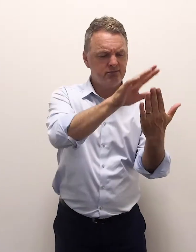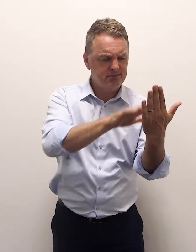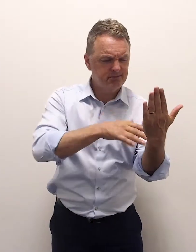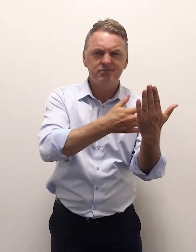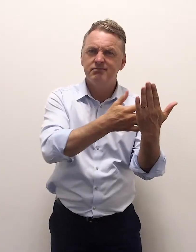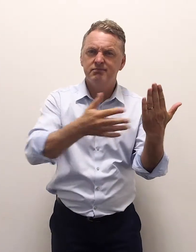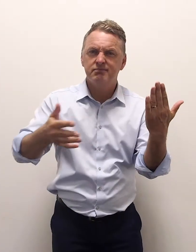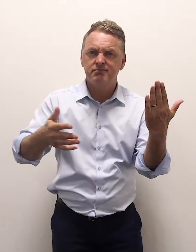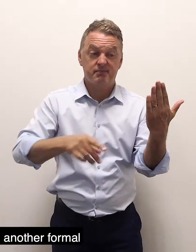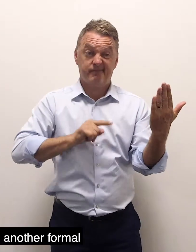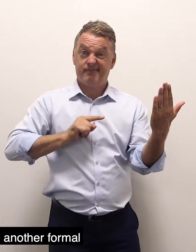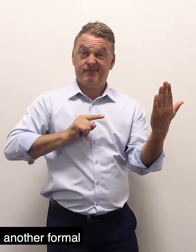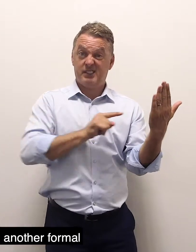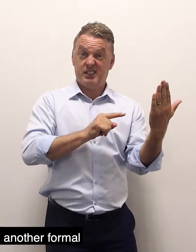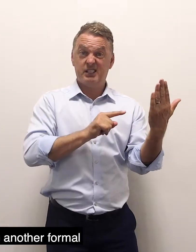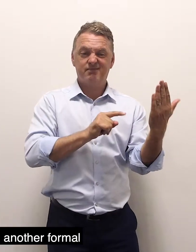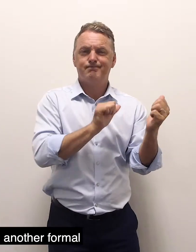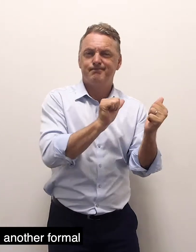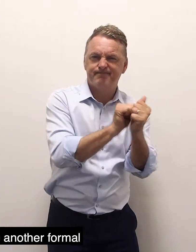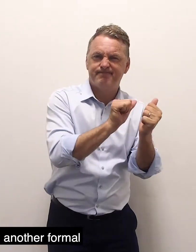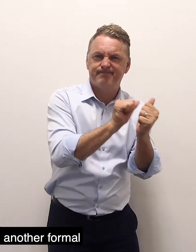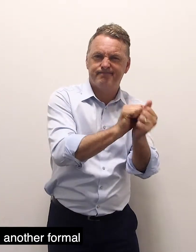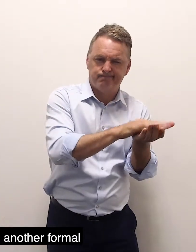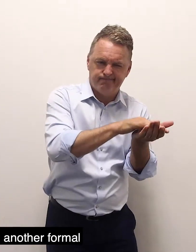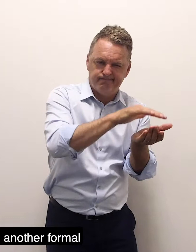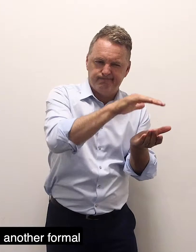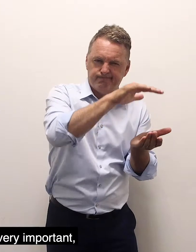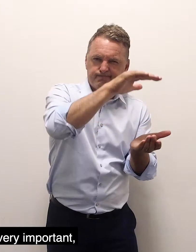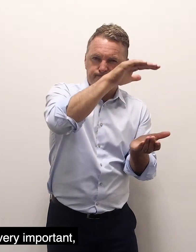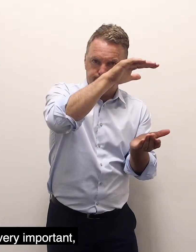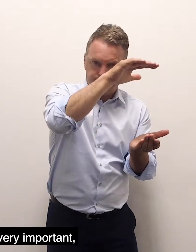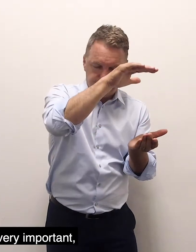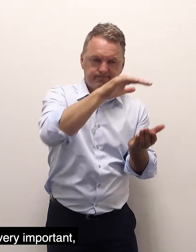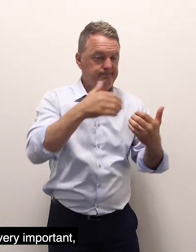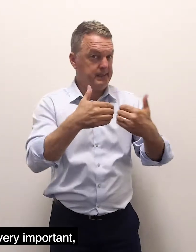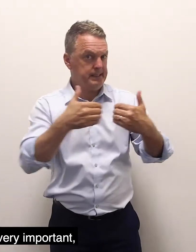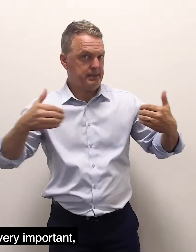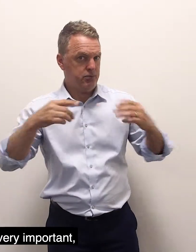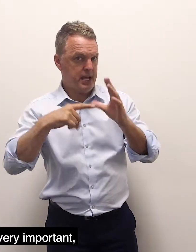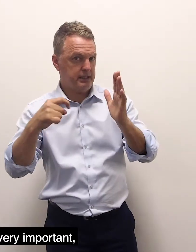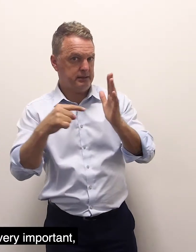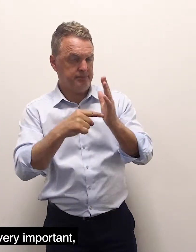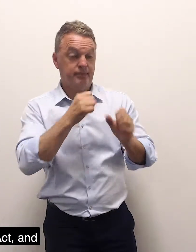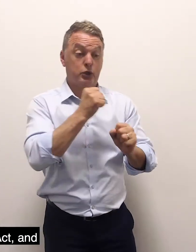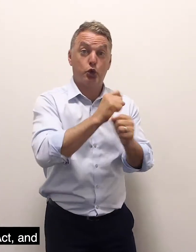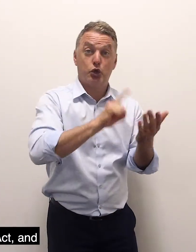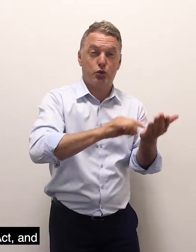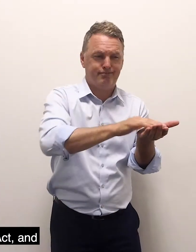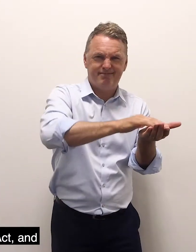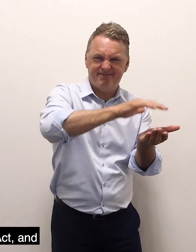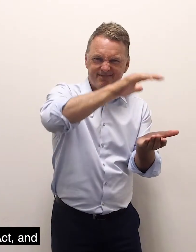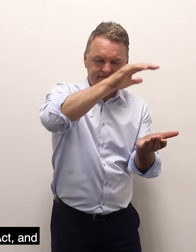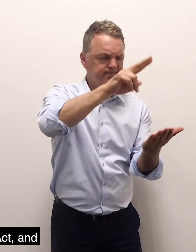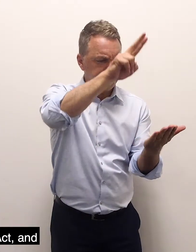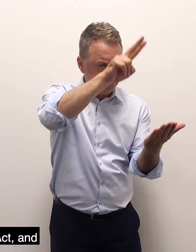guidelines. So those guidelines, they're another formal set of documents that are very important, separate from